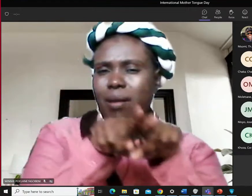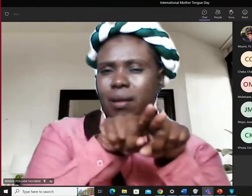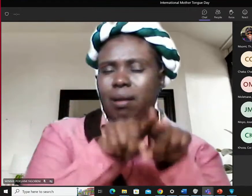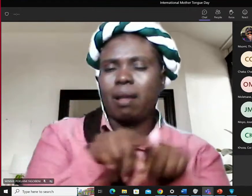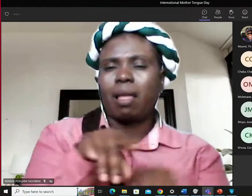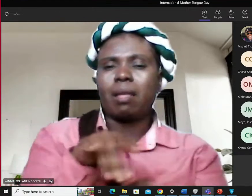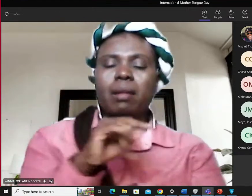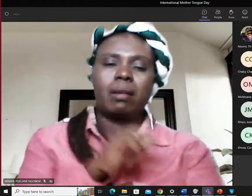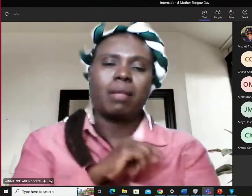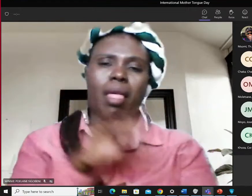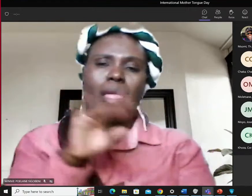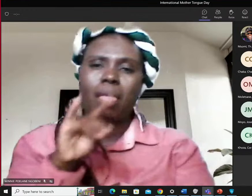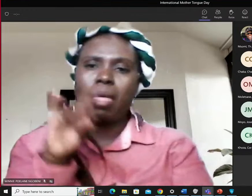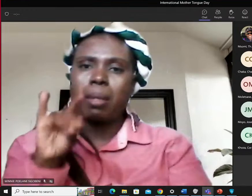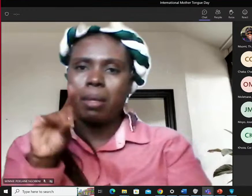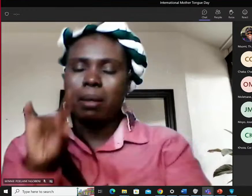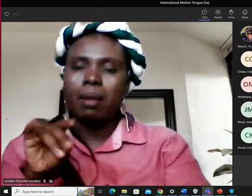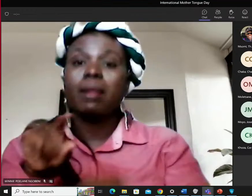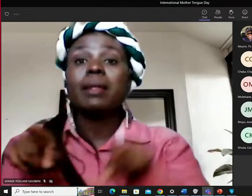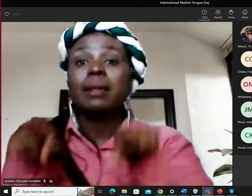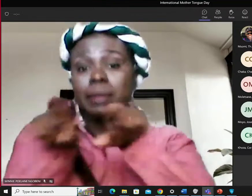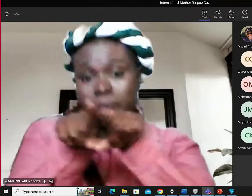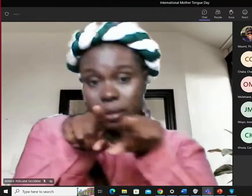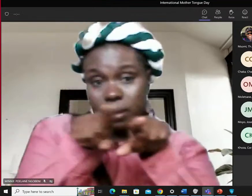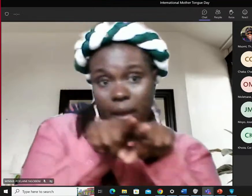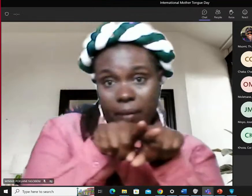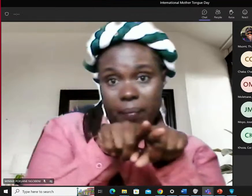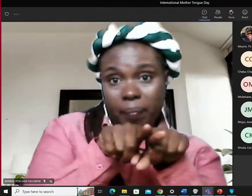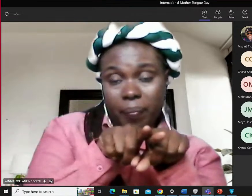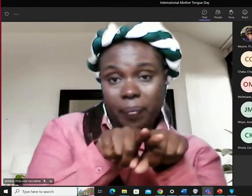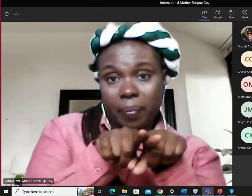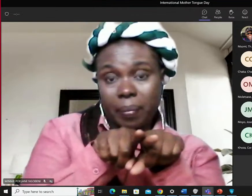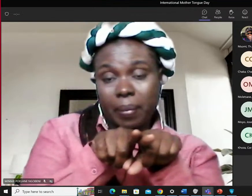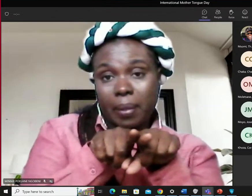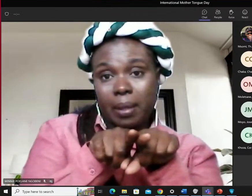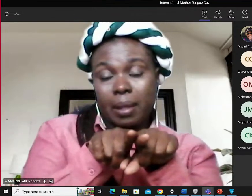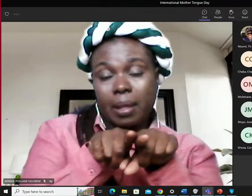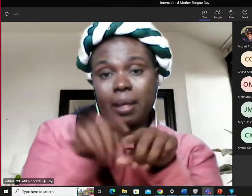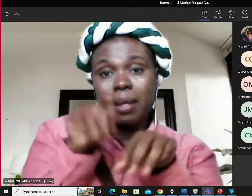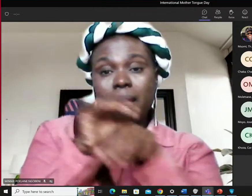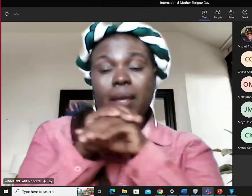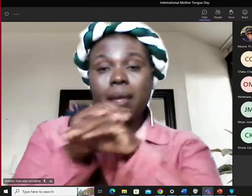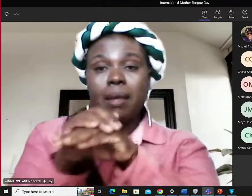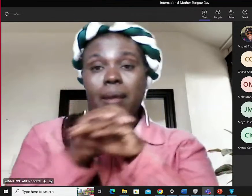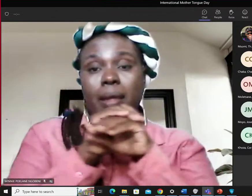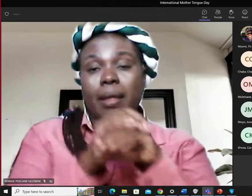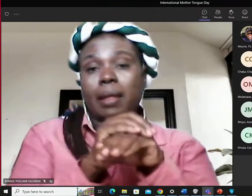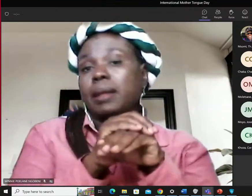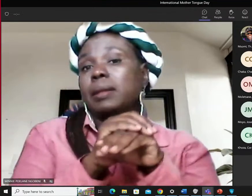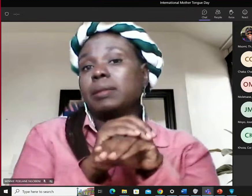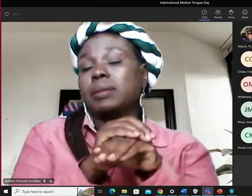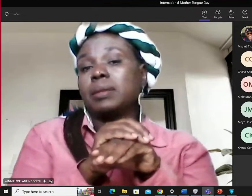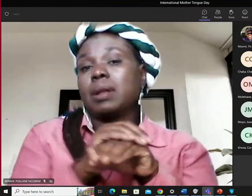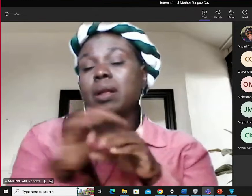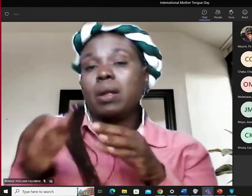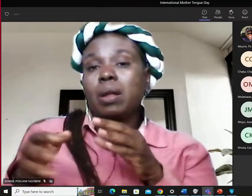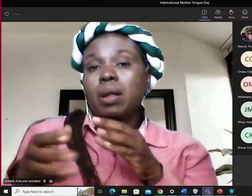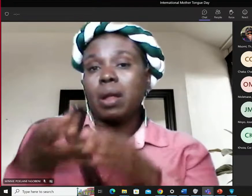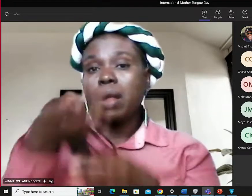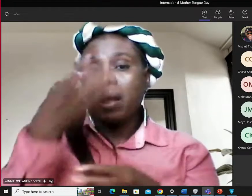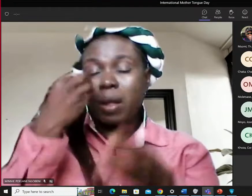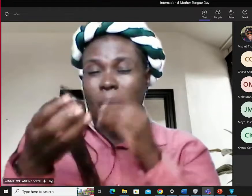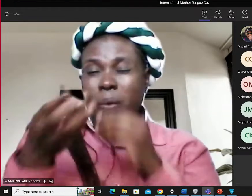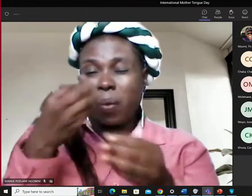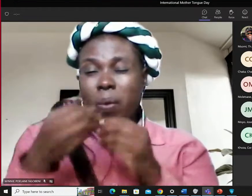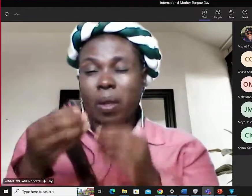they did the same. They became a wild child. If you don't educate a deaf, you become a